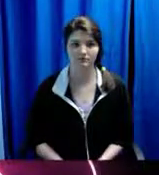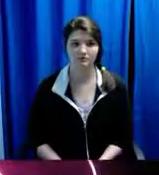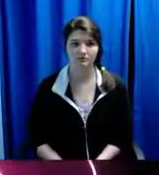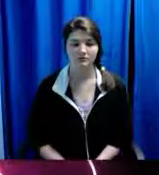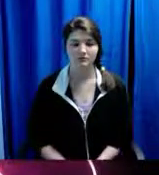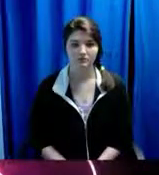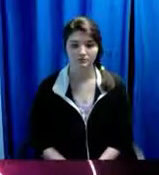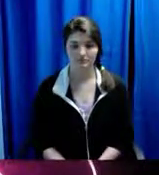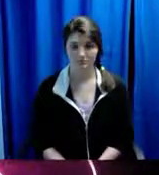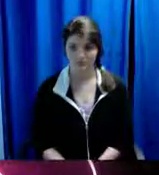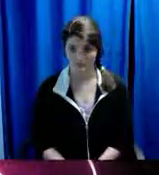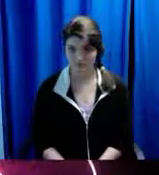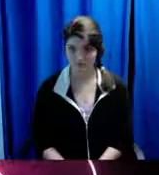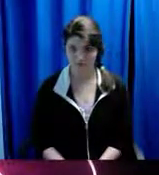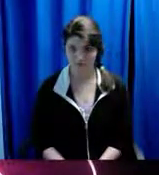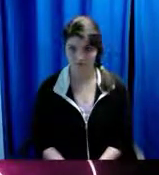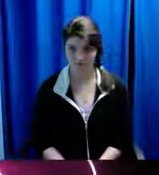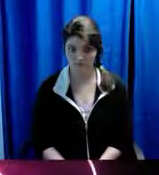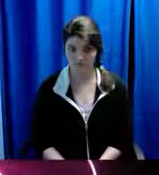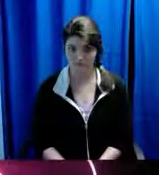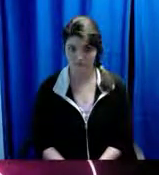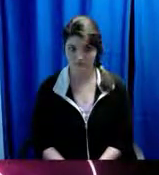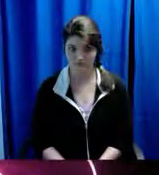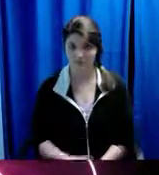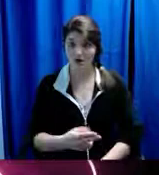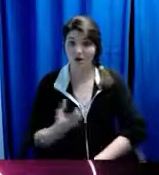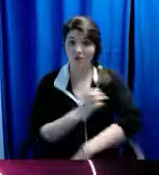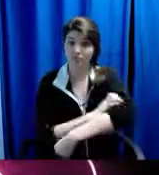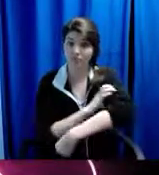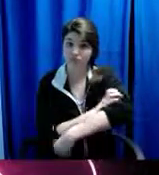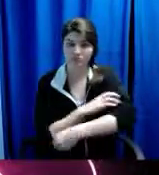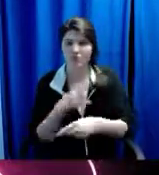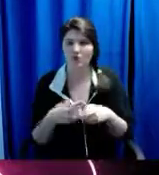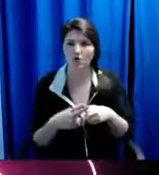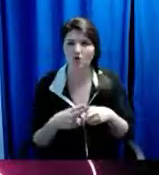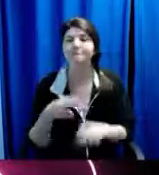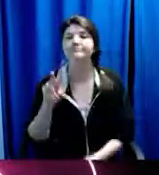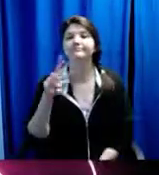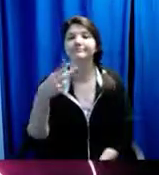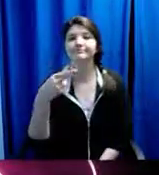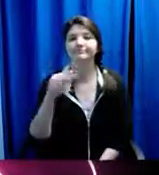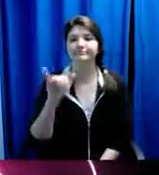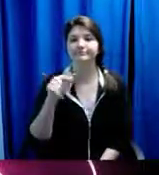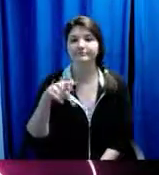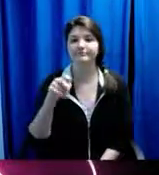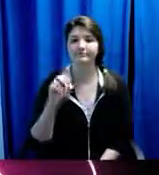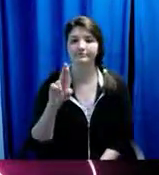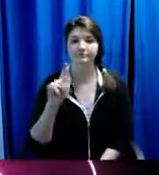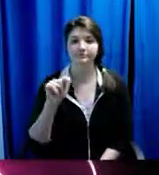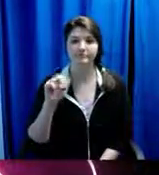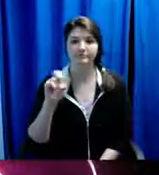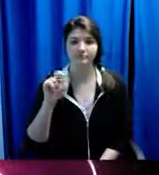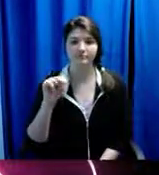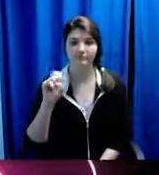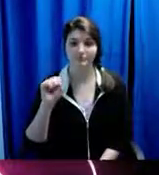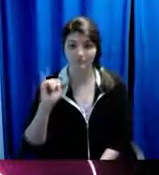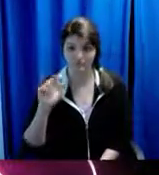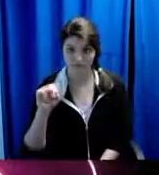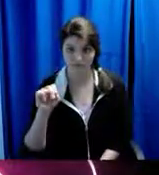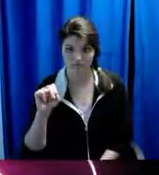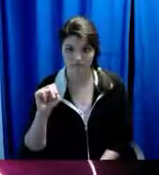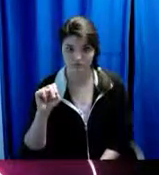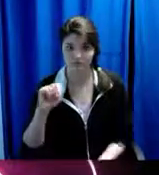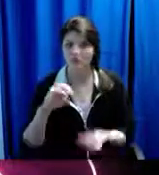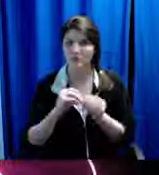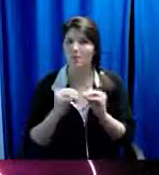Hypertension or high blood pressure. In some people, the blood pressure will be very high, more than the usual 120